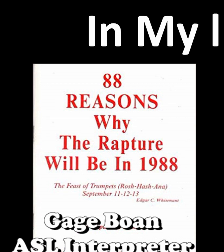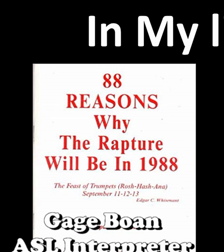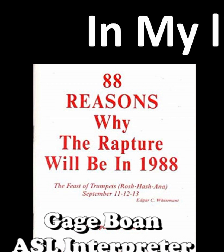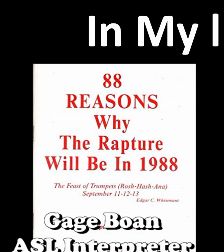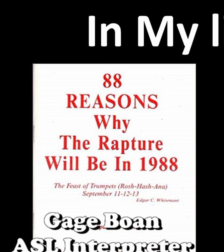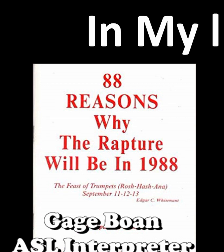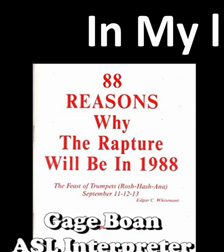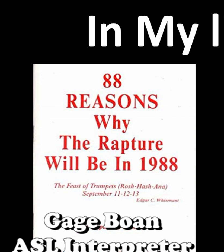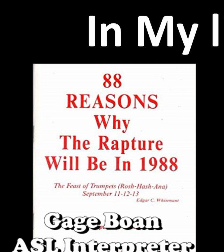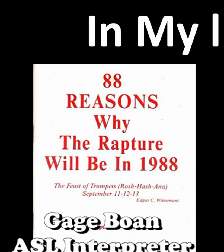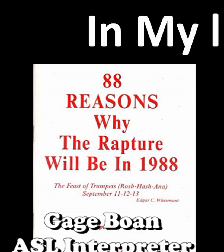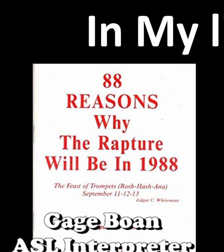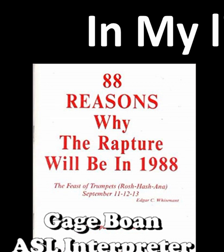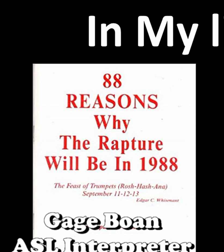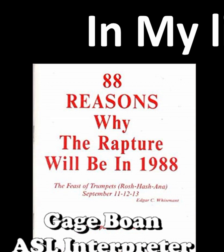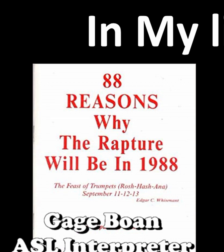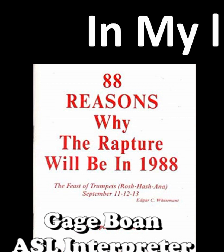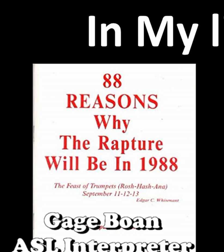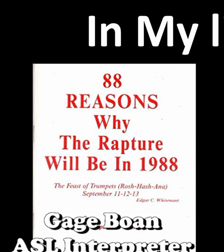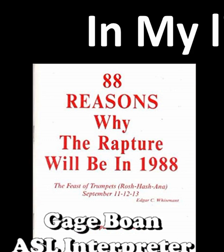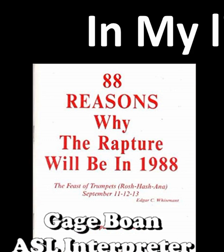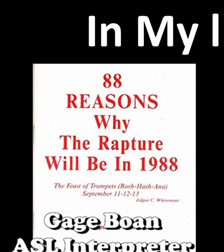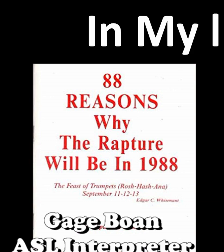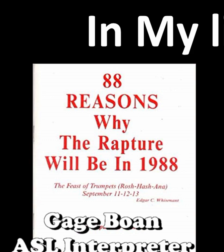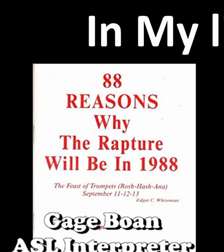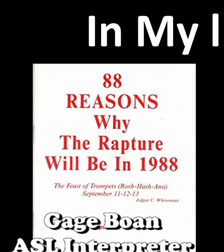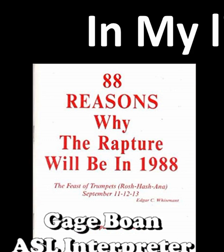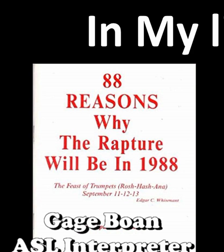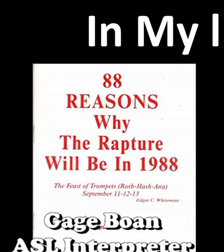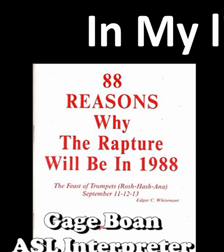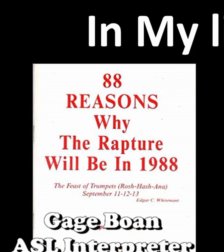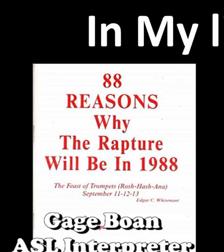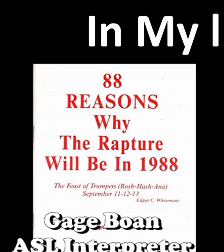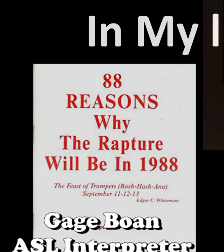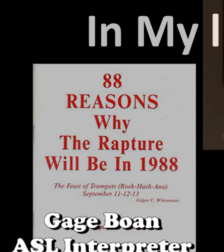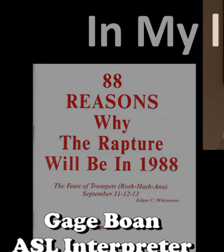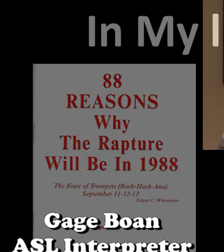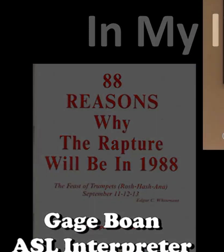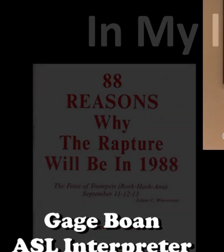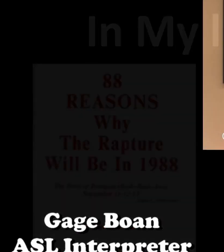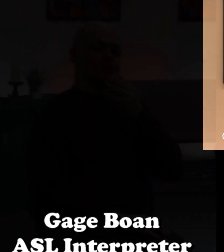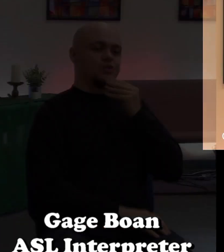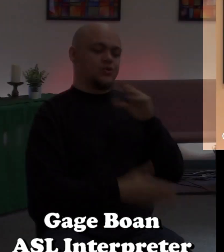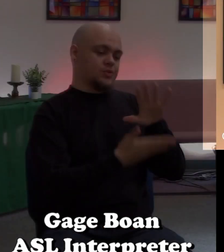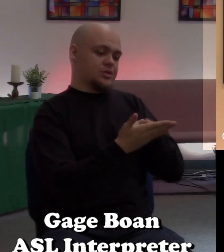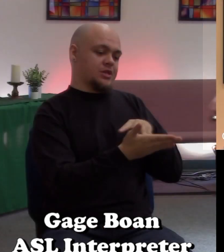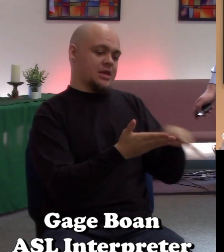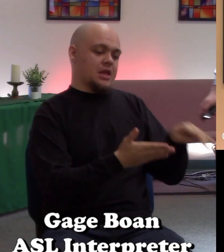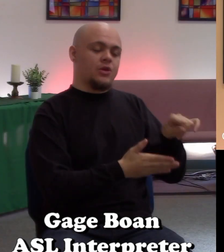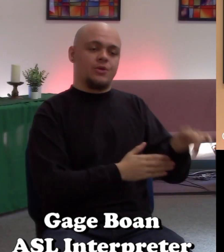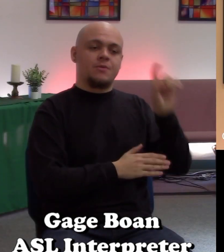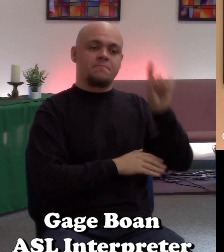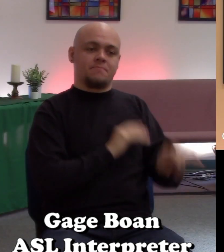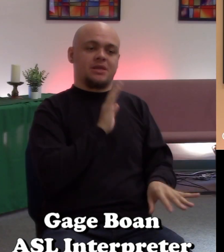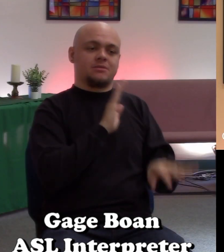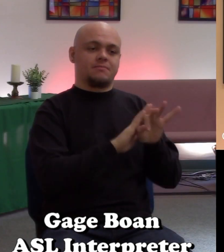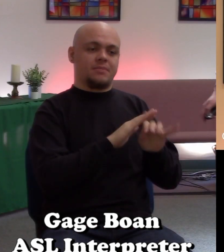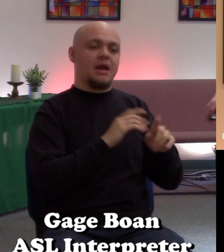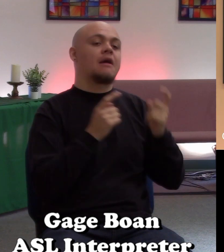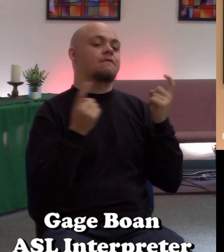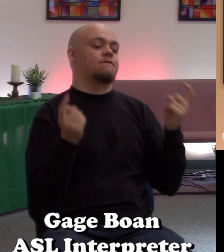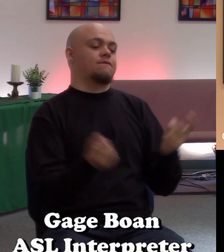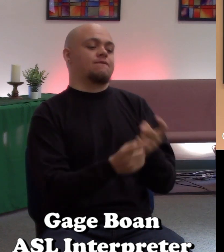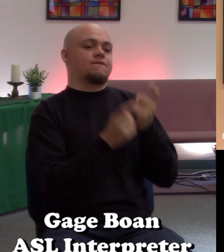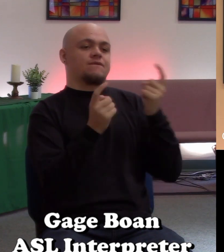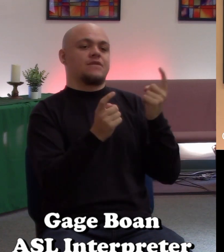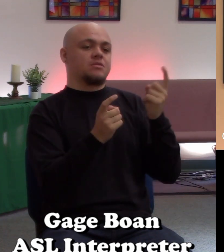on Rosh Hashanah. And this book kind of kicked off the whole, it's all related to the Jewish calendar.